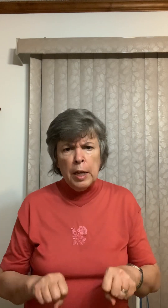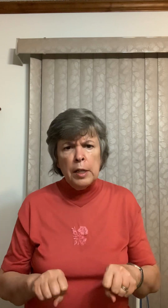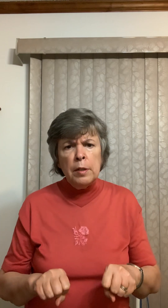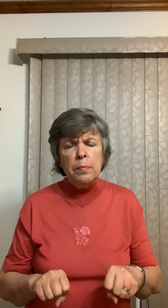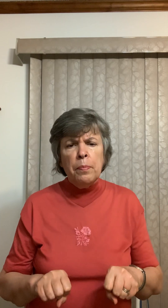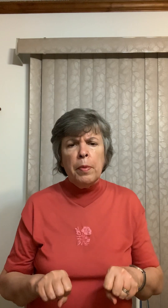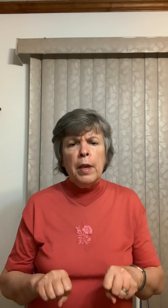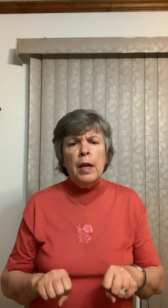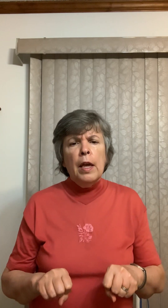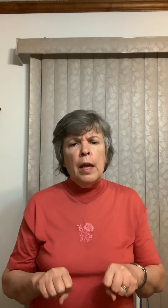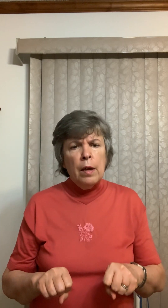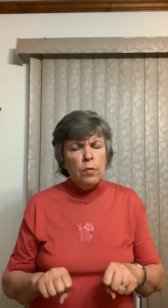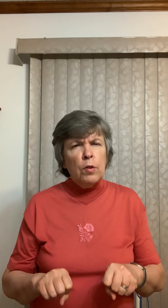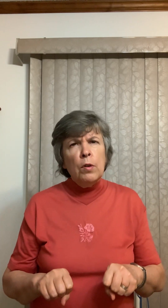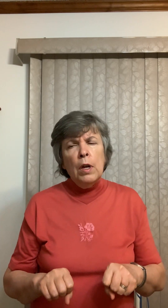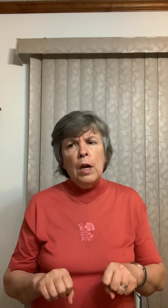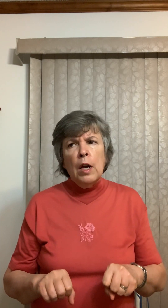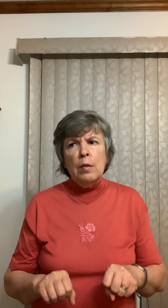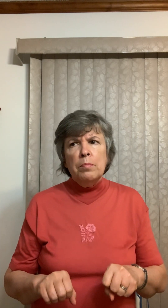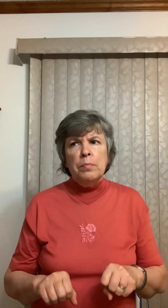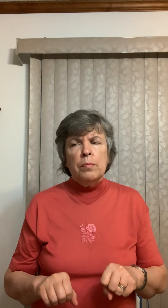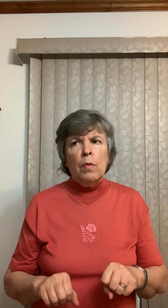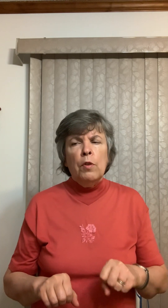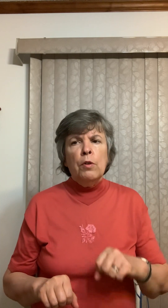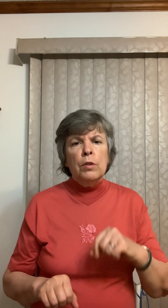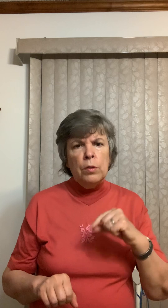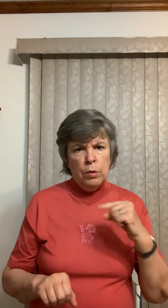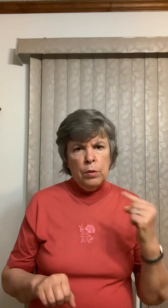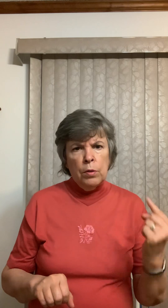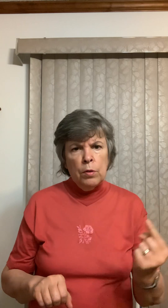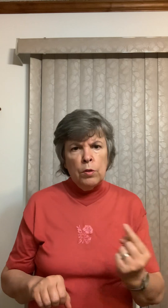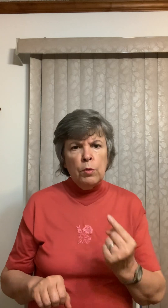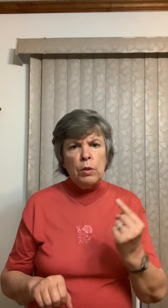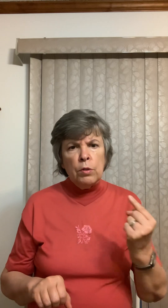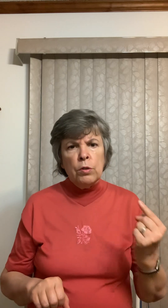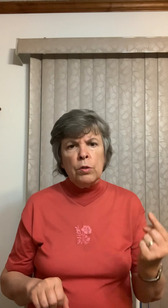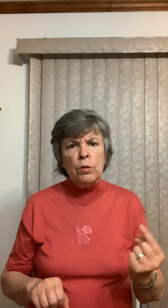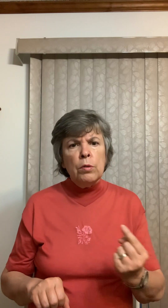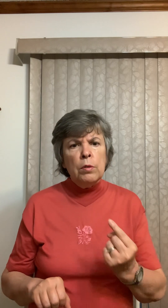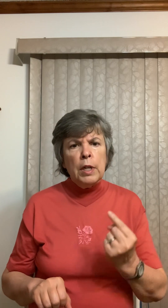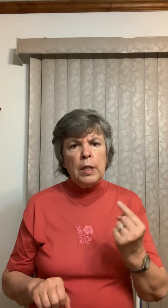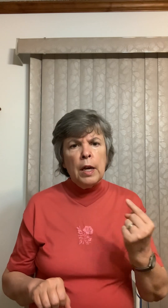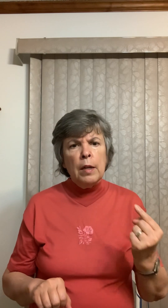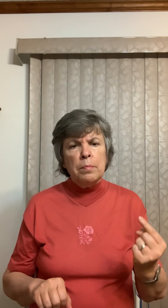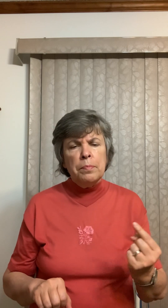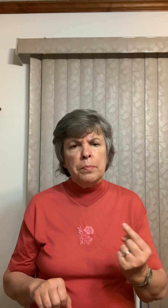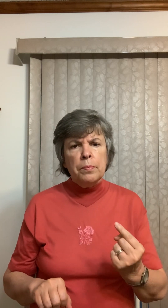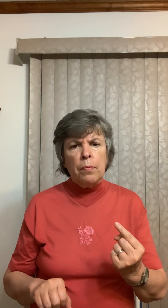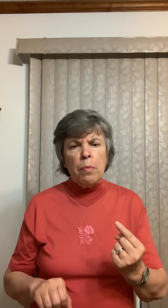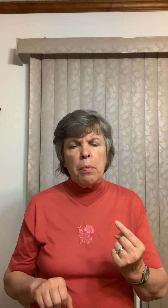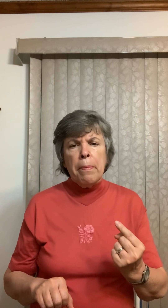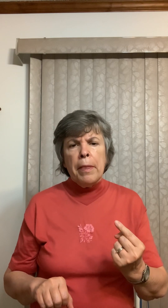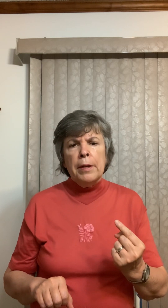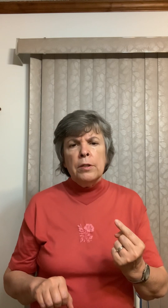can. Ever, you could do a little circle like that. So